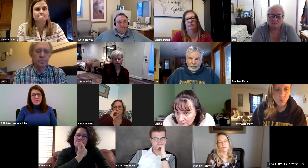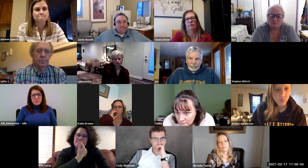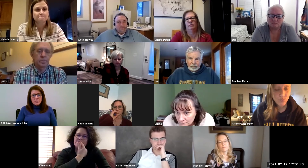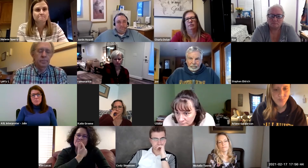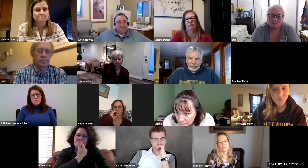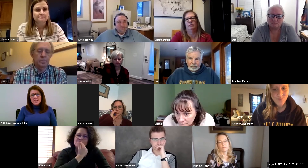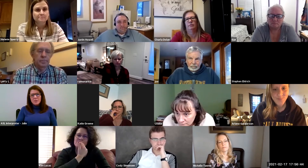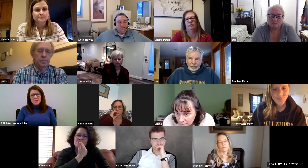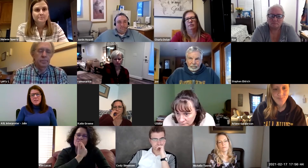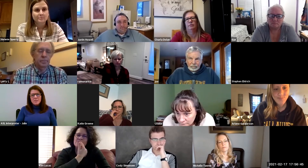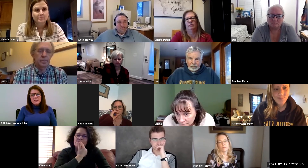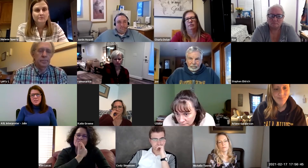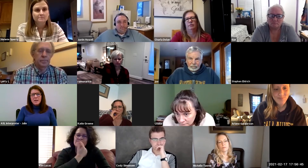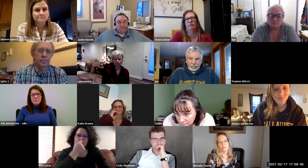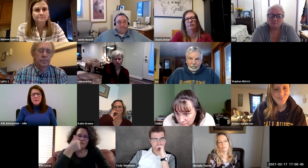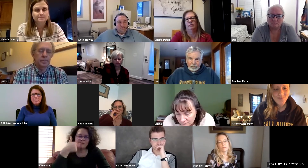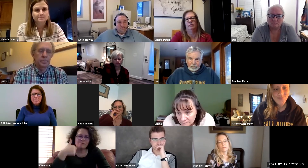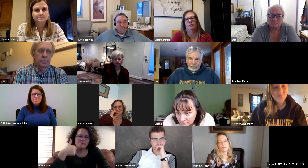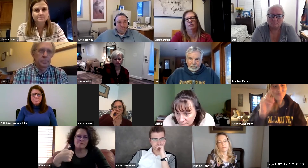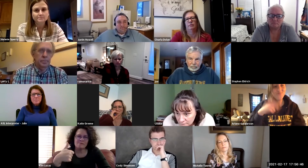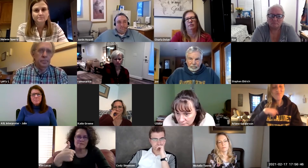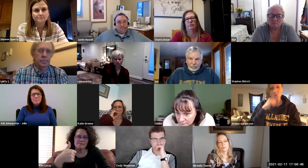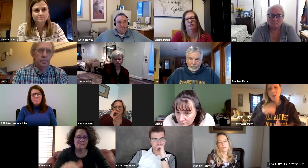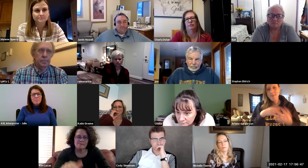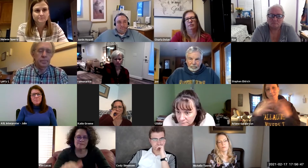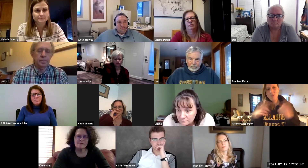came together so smoothly. So thank you to the staff for that.